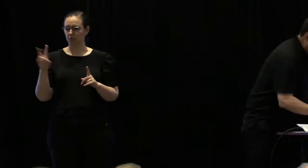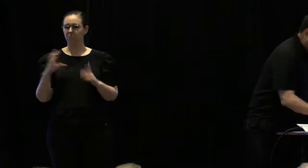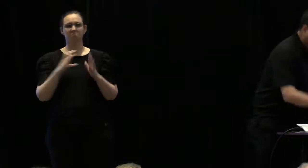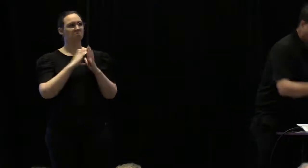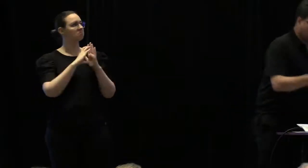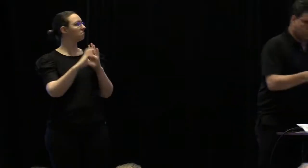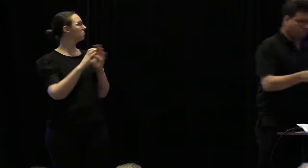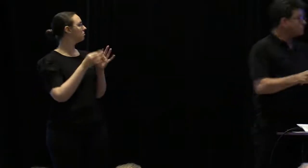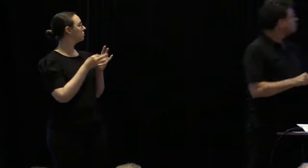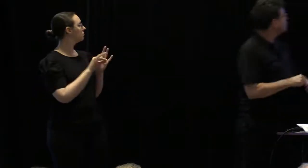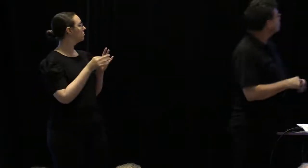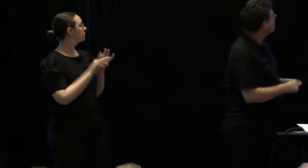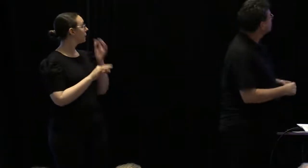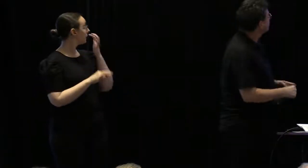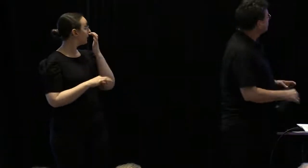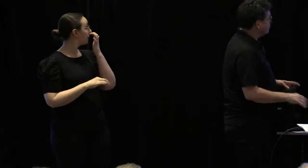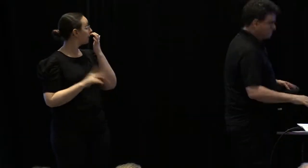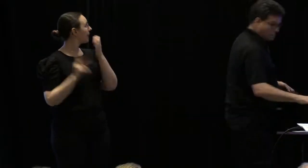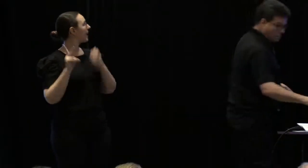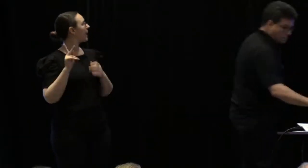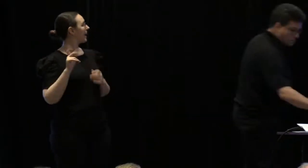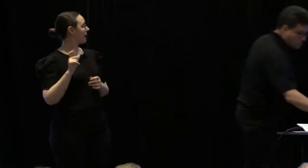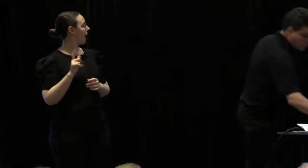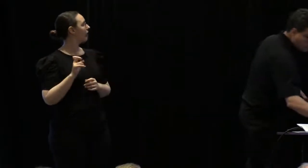has some remarks as well.